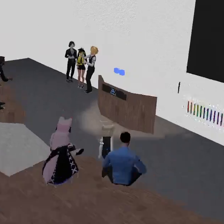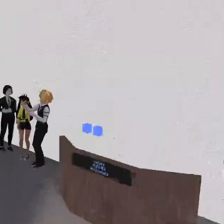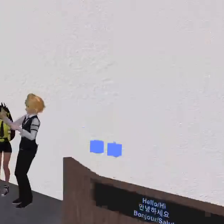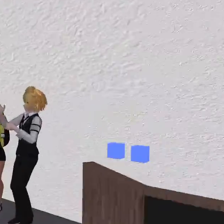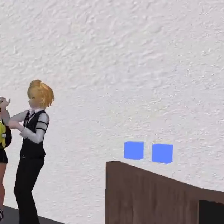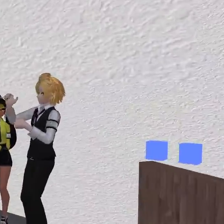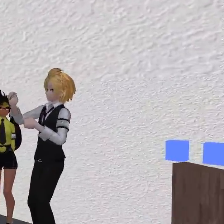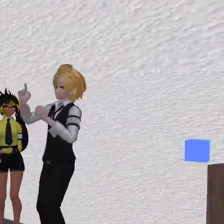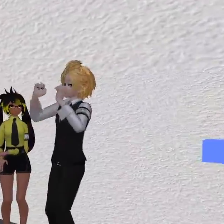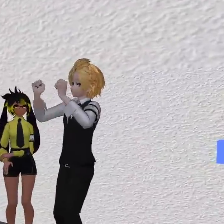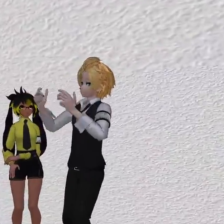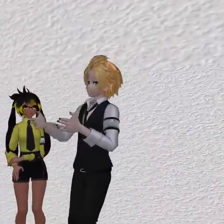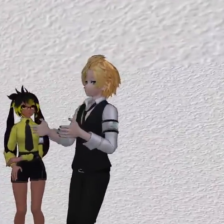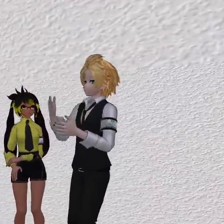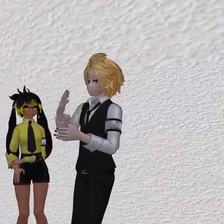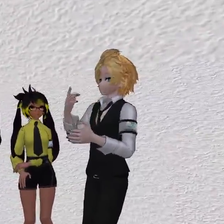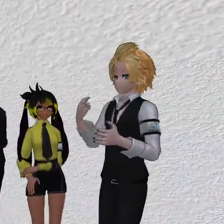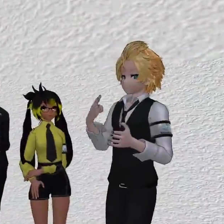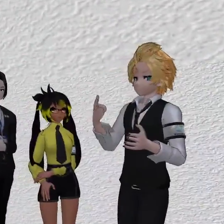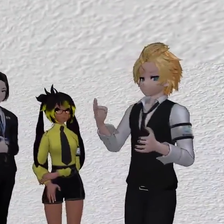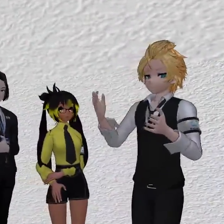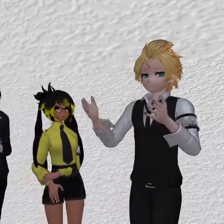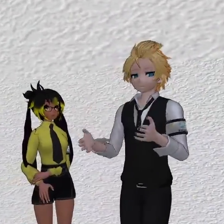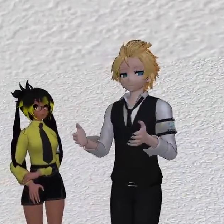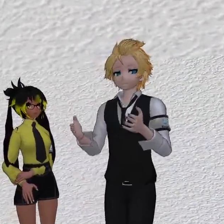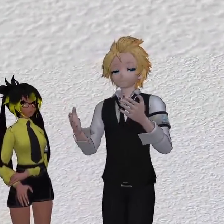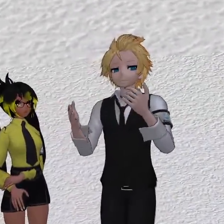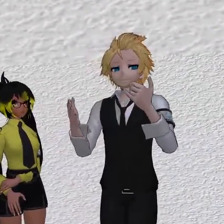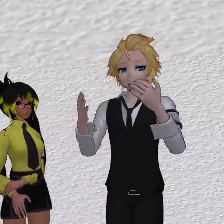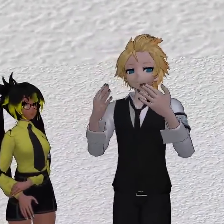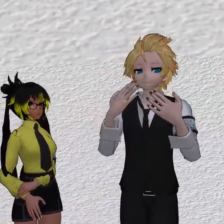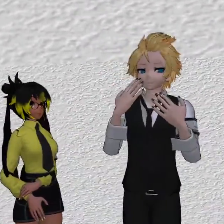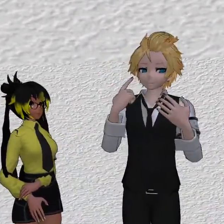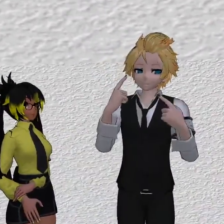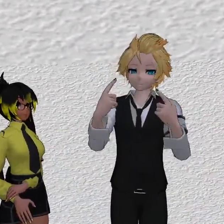Hello, everyone. My name is DM. I'm hard of hearing, and I'm a teacher.